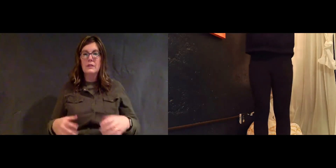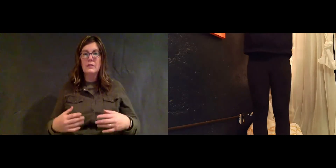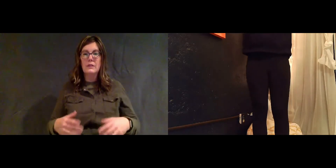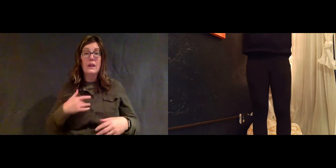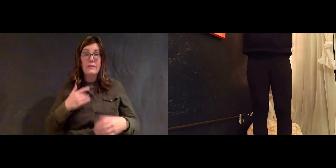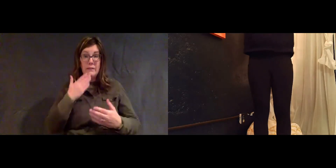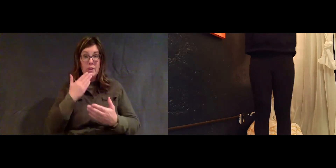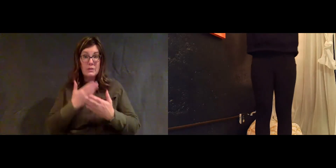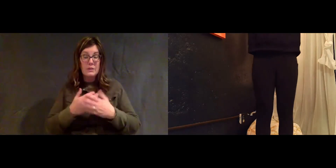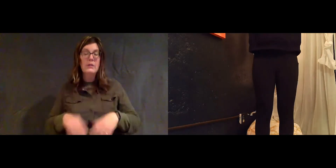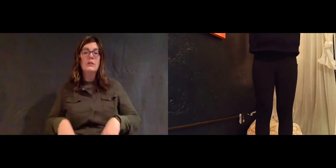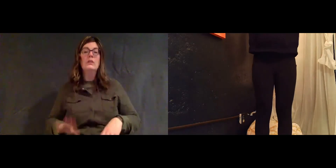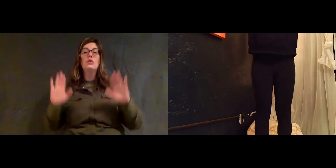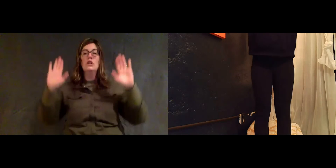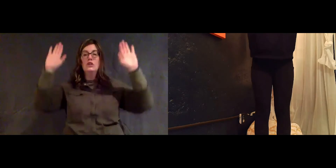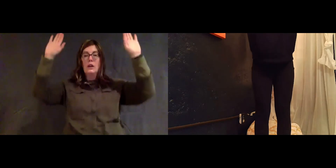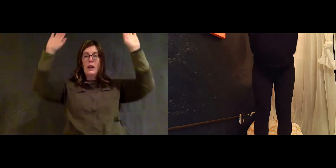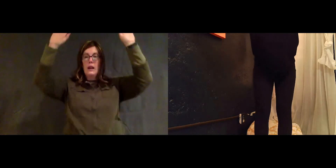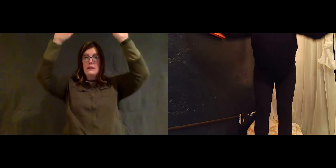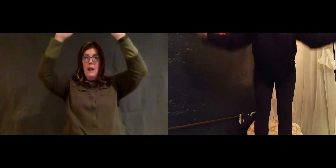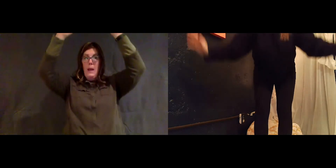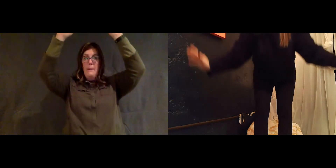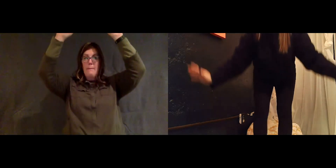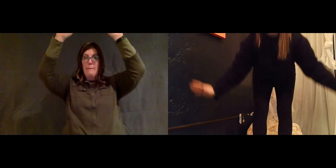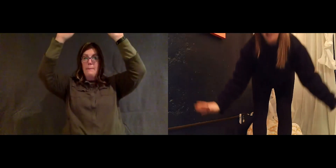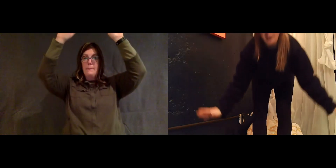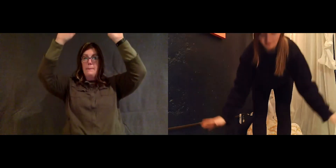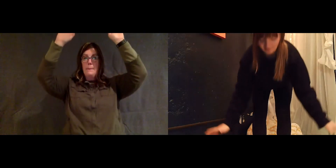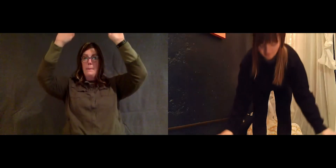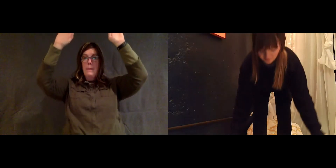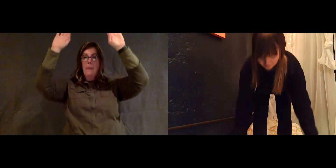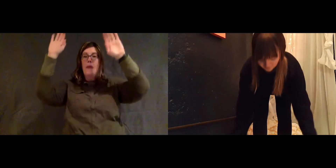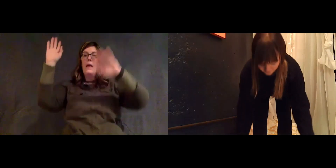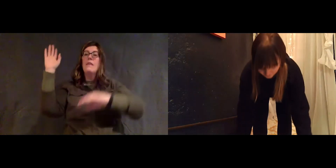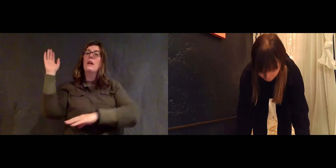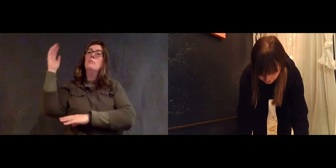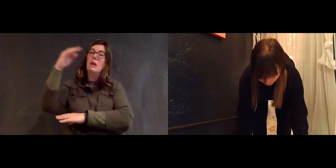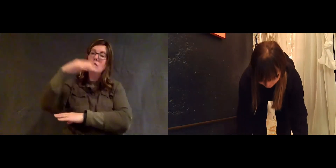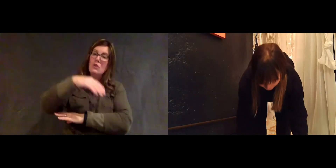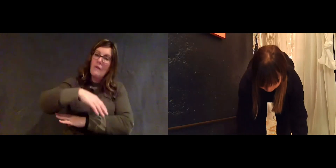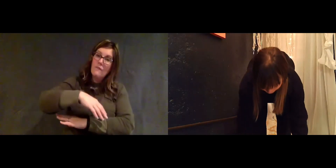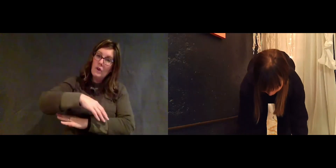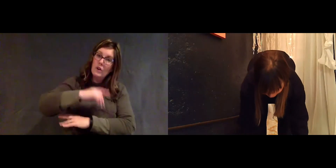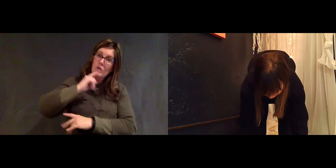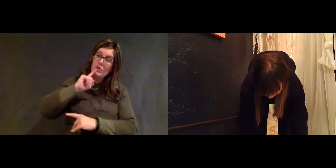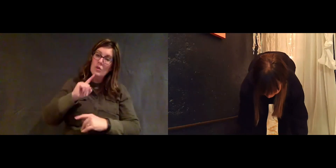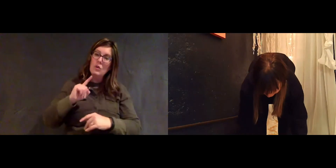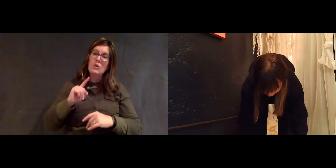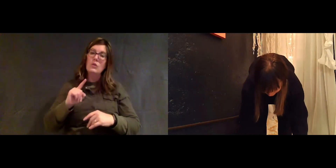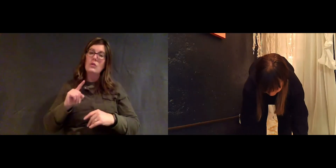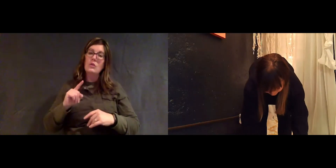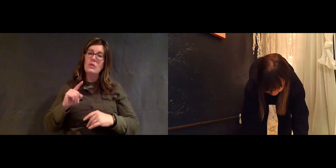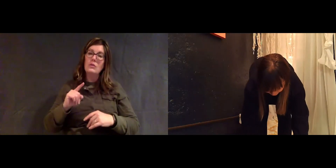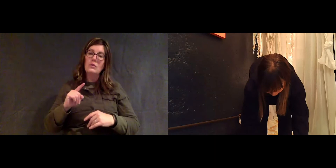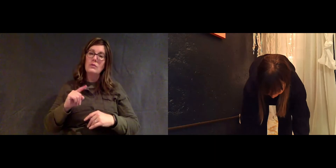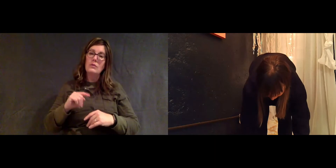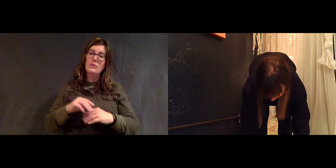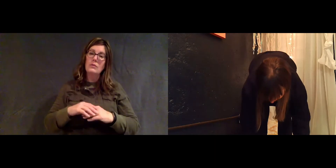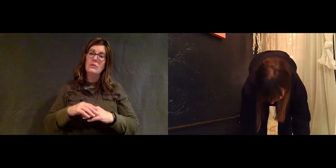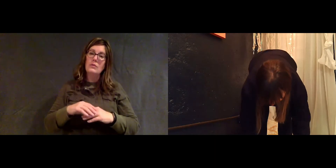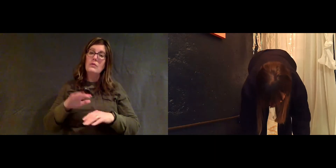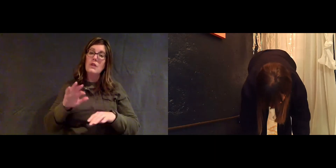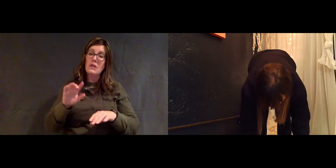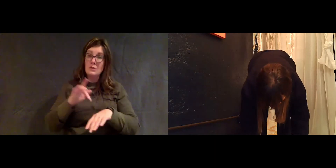up overhead and come back down into that forward fold shape, the last one of your